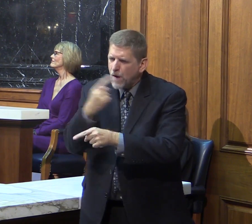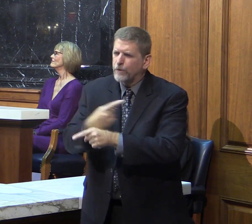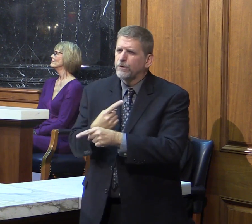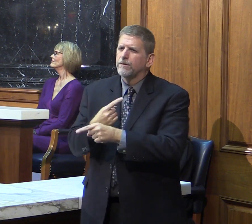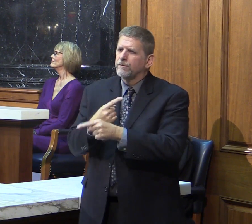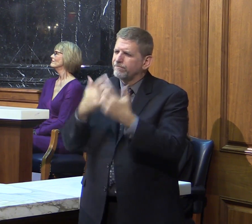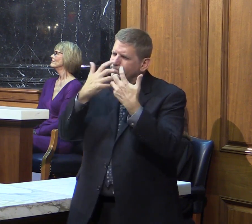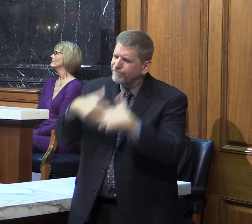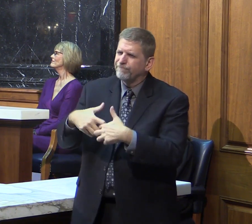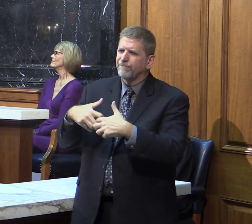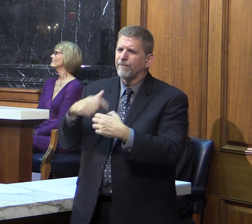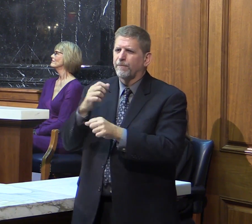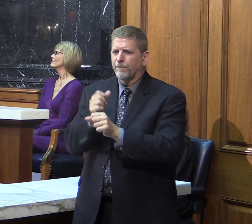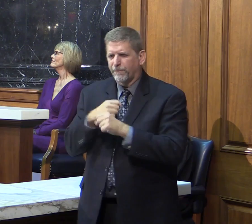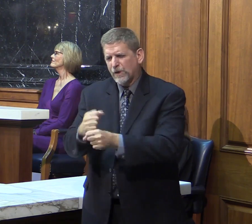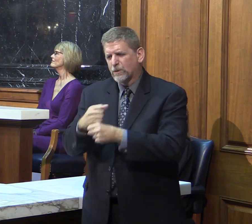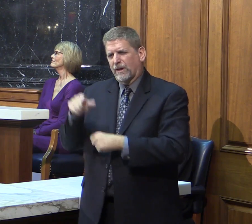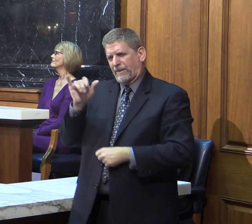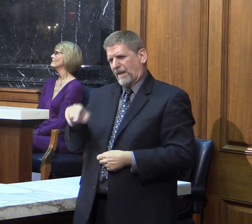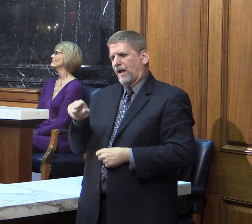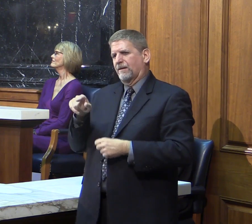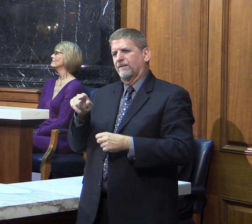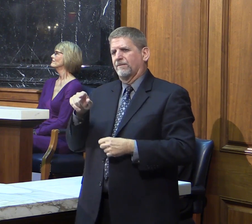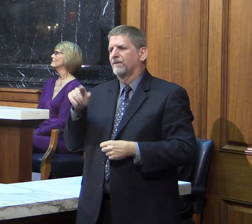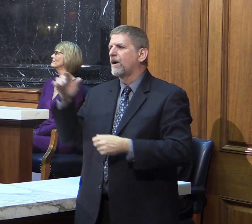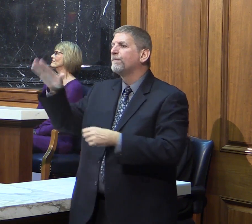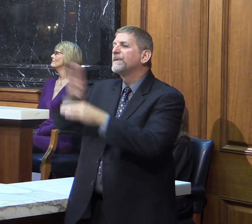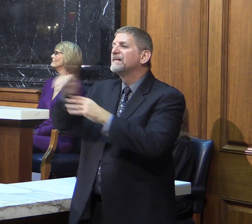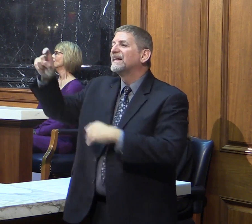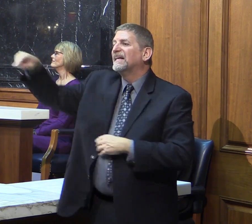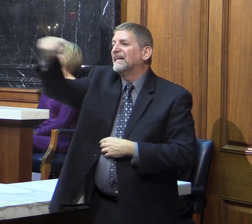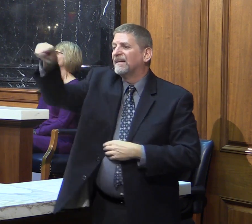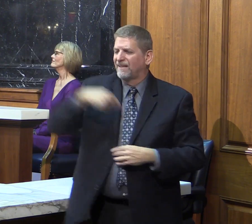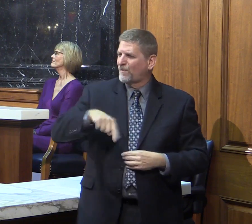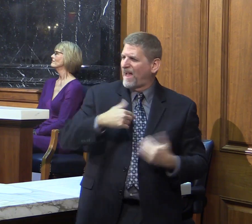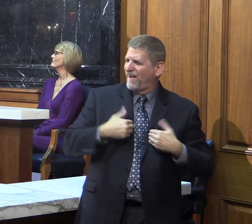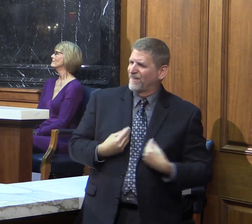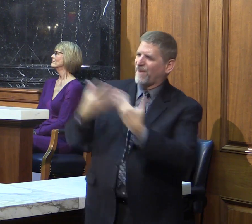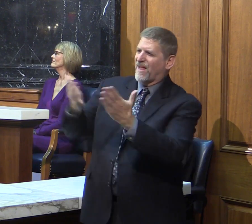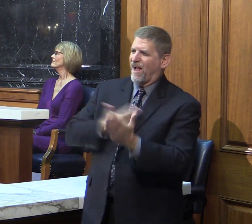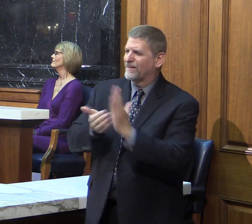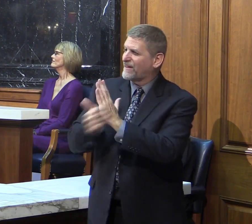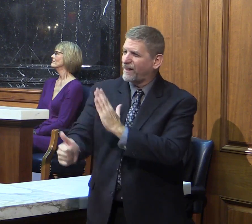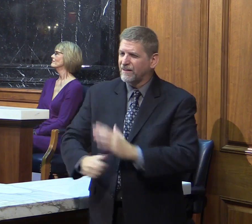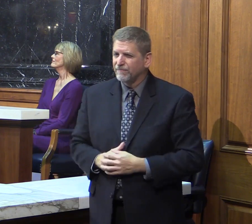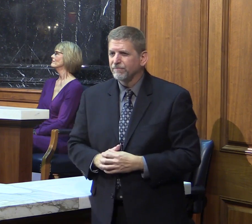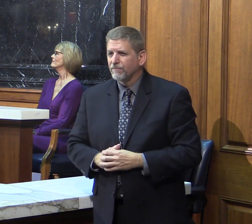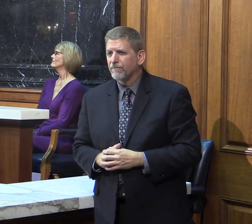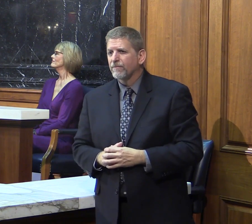skill sets our businesses crave. And I look forward to working with Representative Houston to